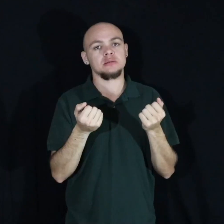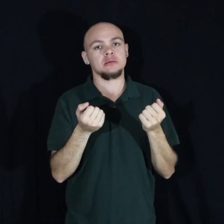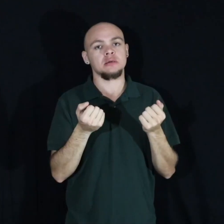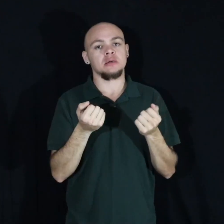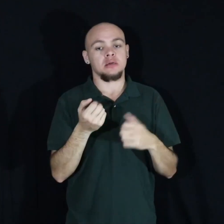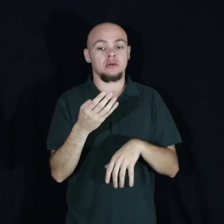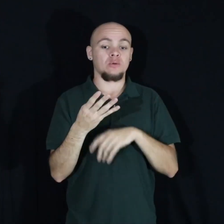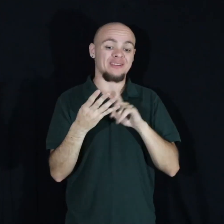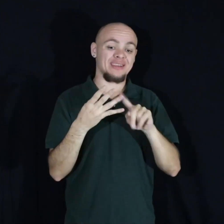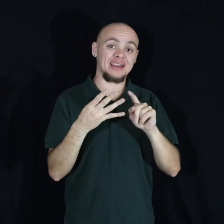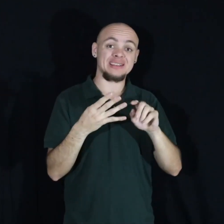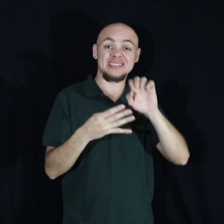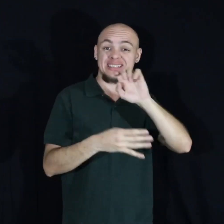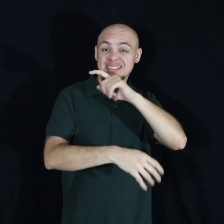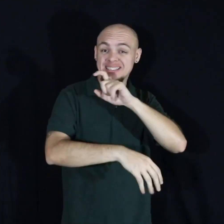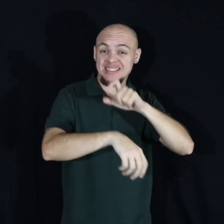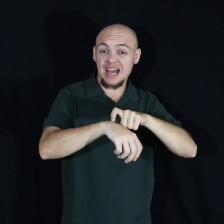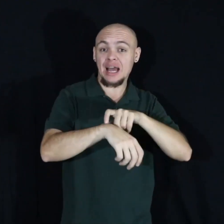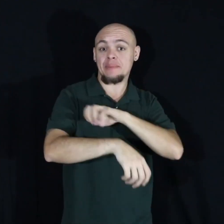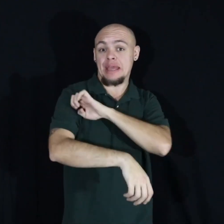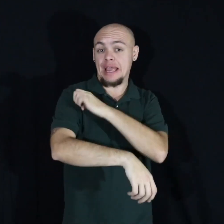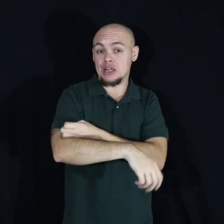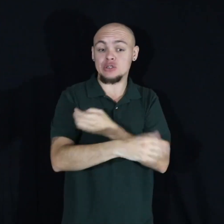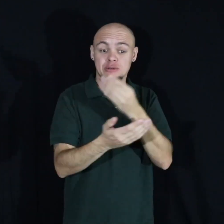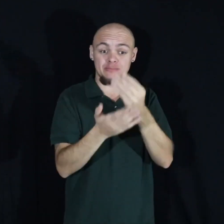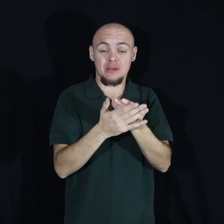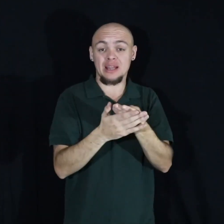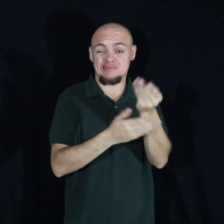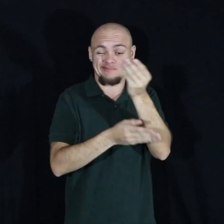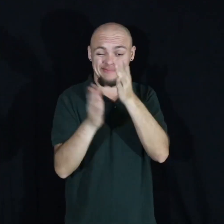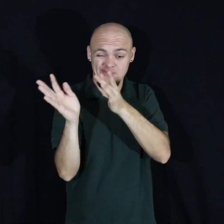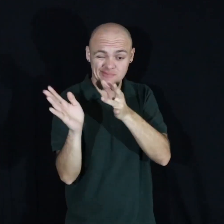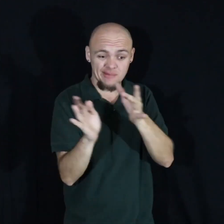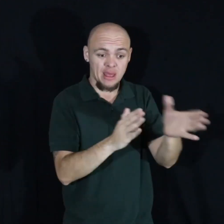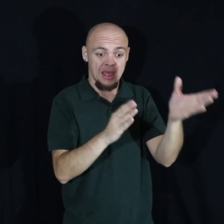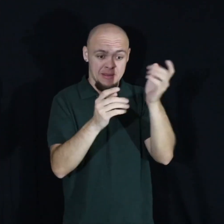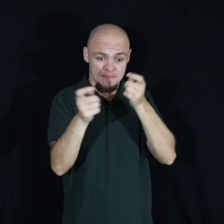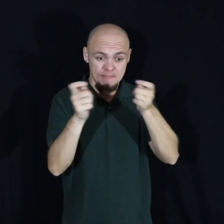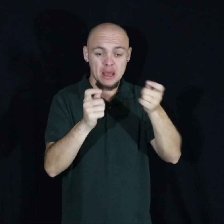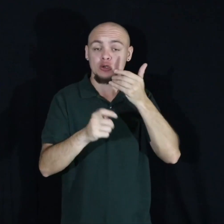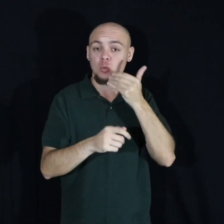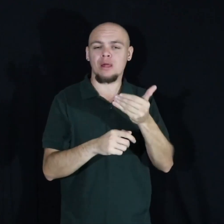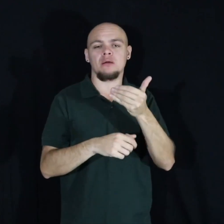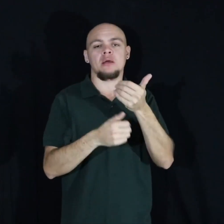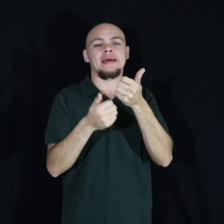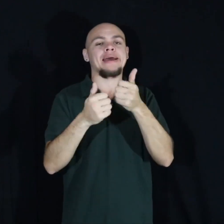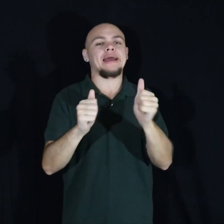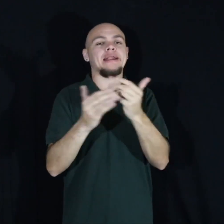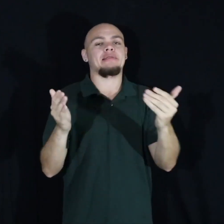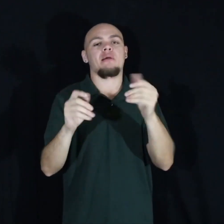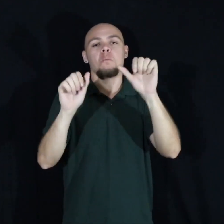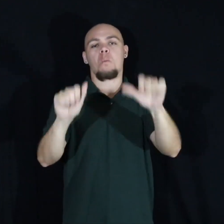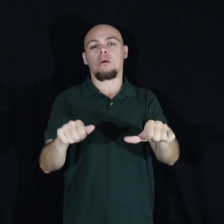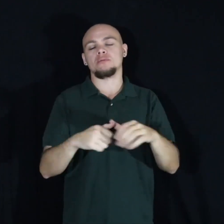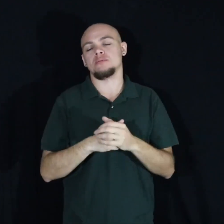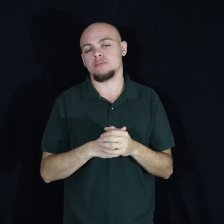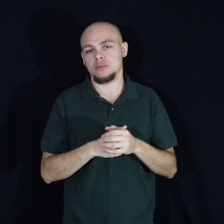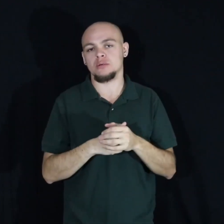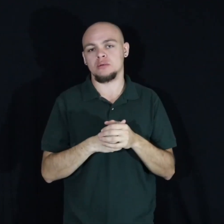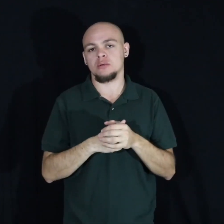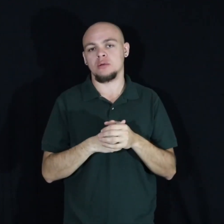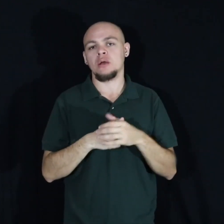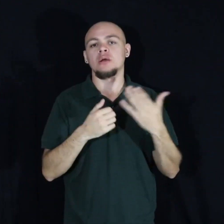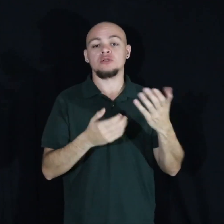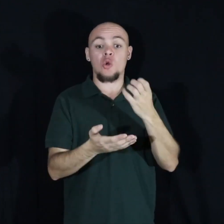well-managed time, energy, and money, anything is possible. Economic abuse is debilitating on many